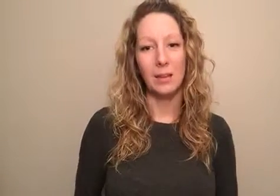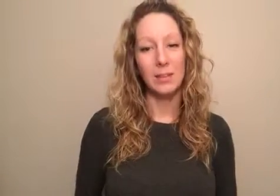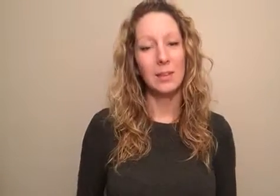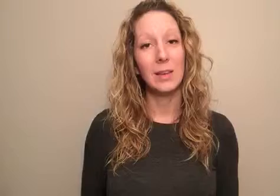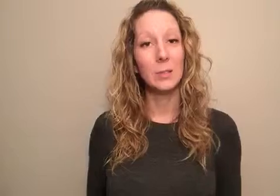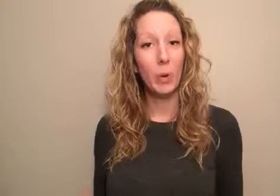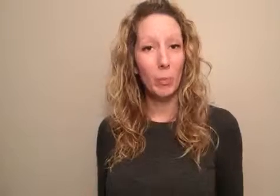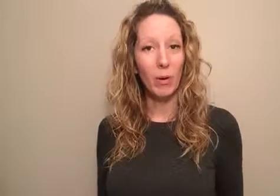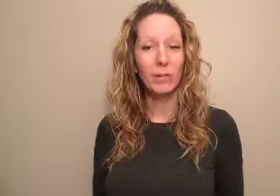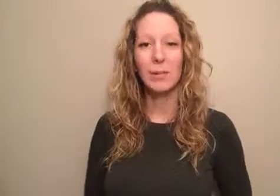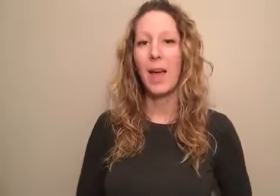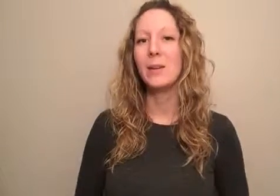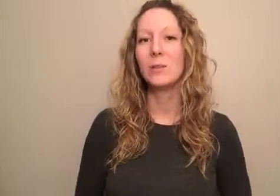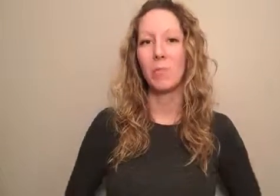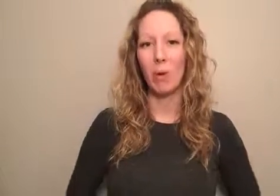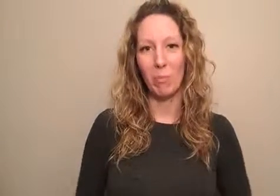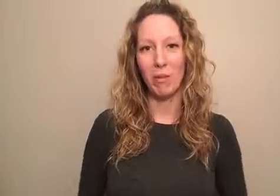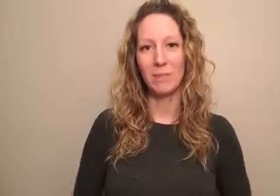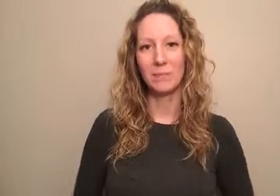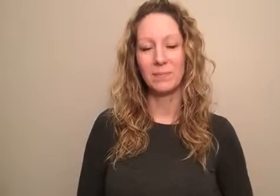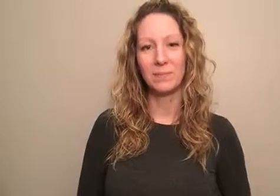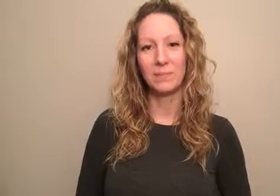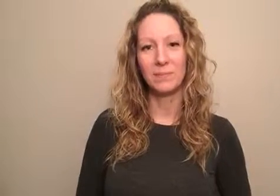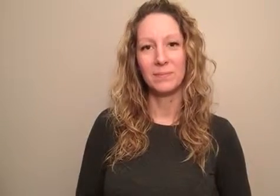Next is purple. How do you sign purple?